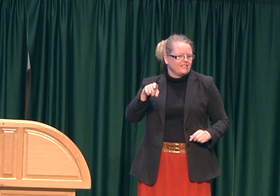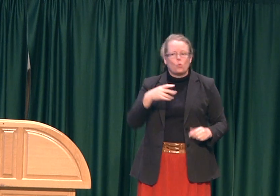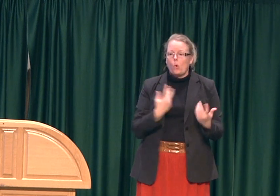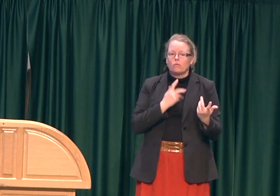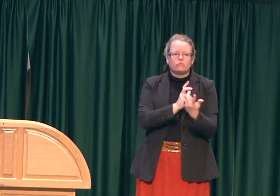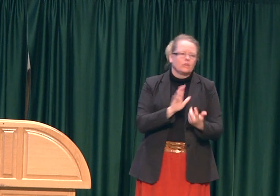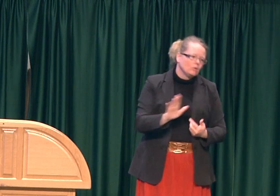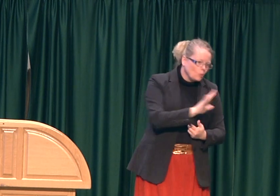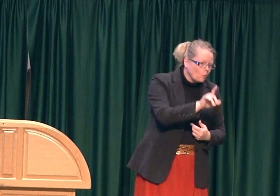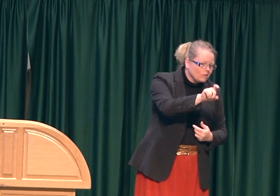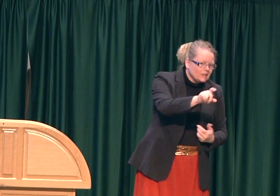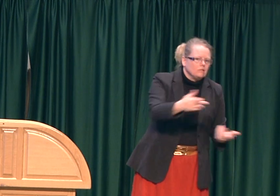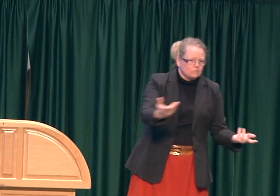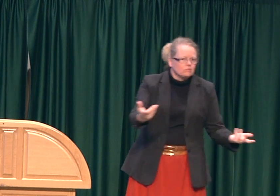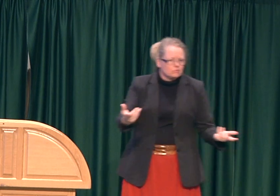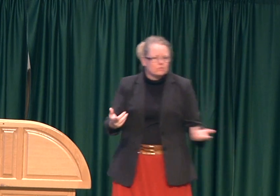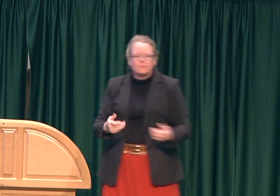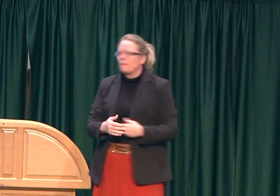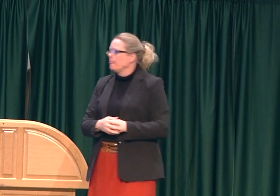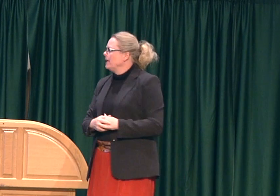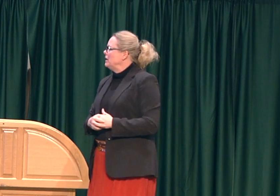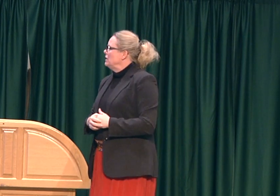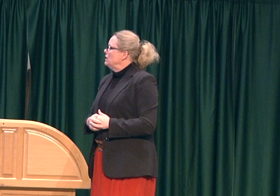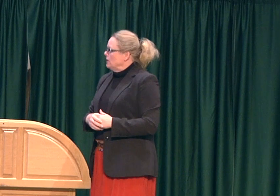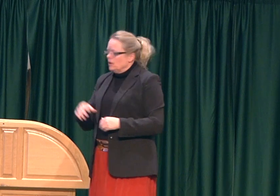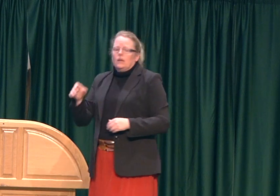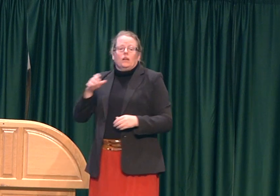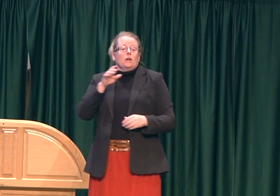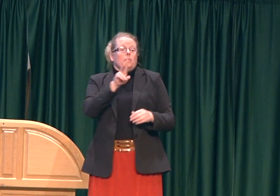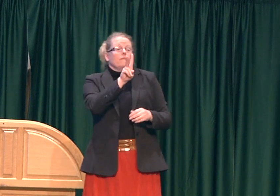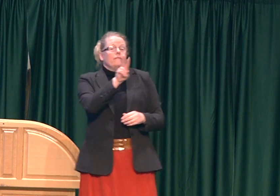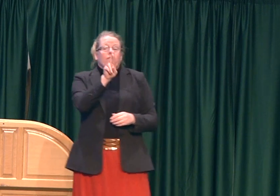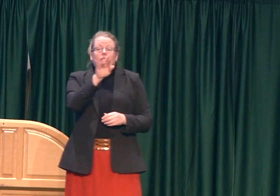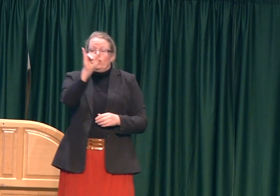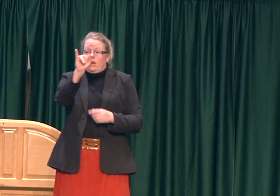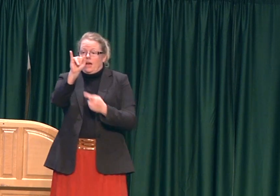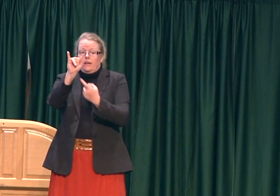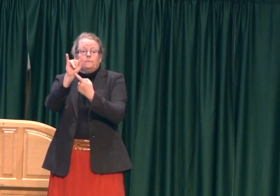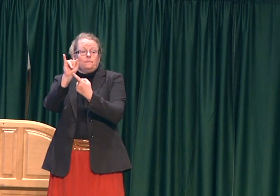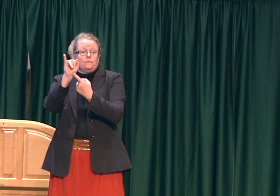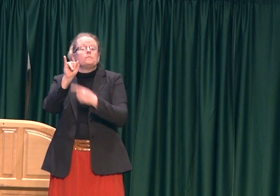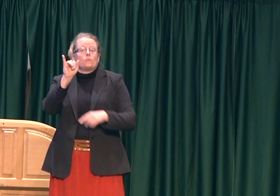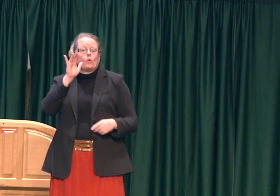And I've worked to try to find ways that this technology can fit my needs, our needs.